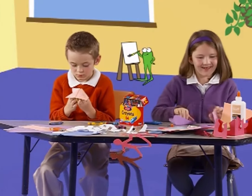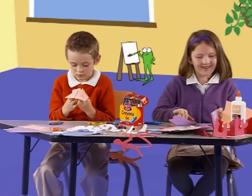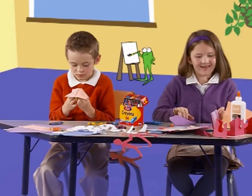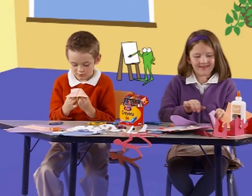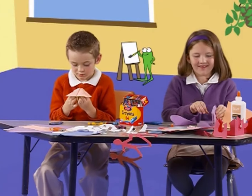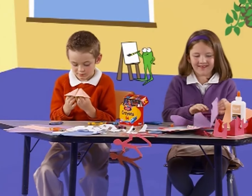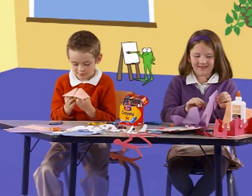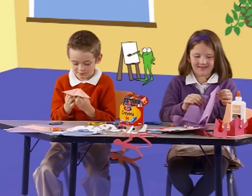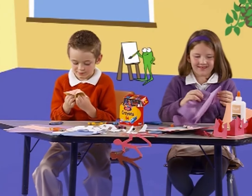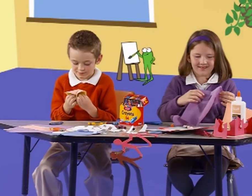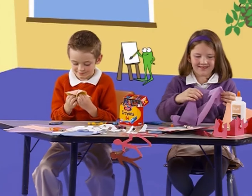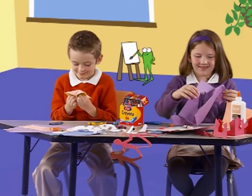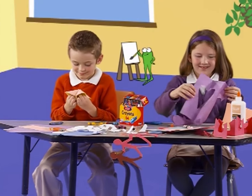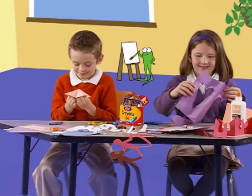Art center.